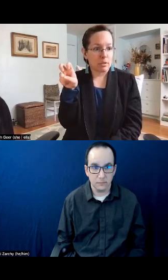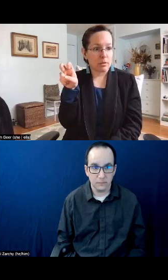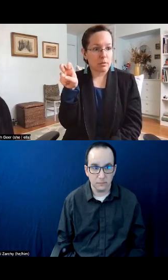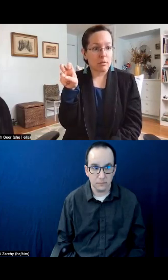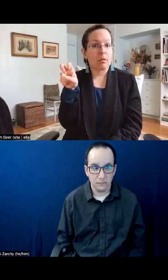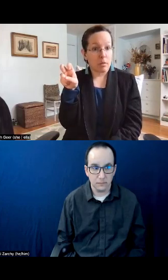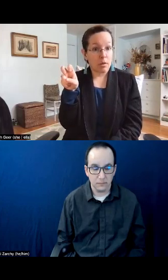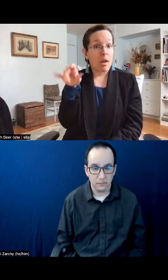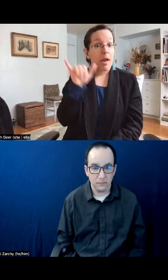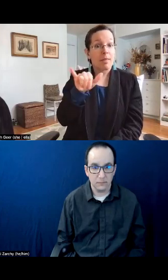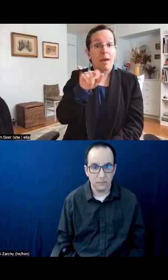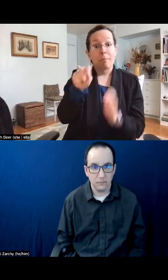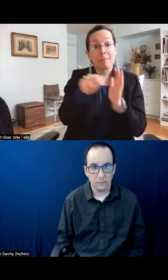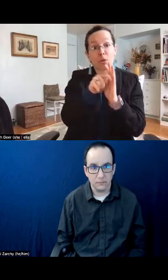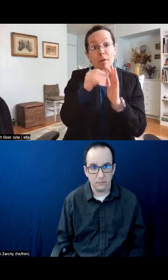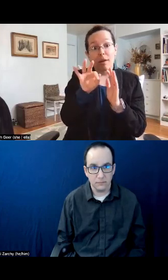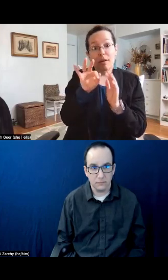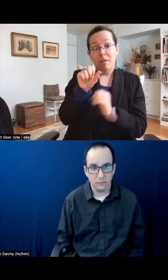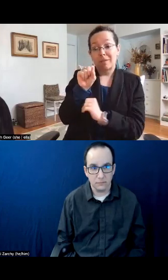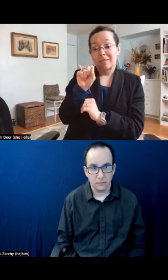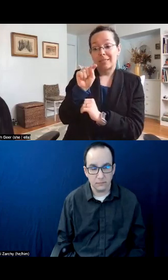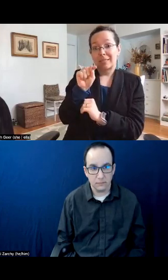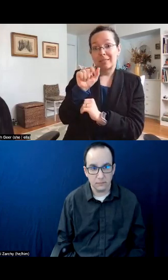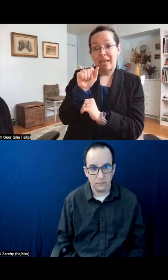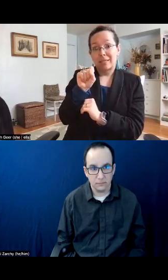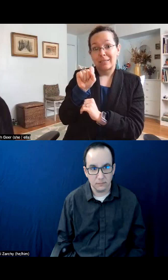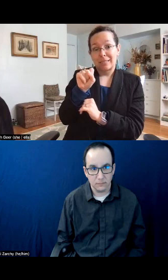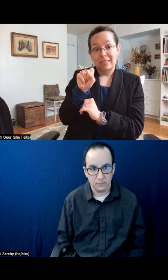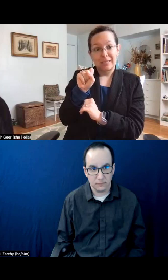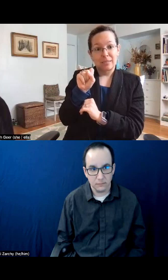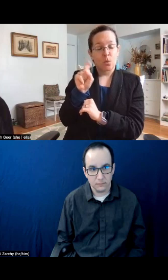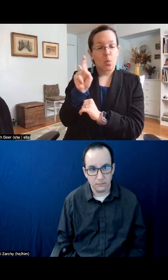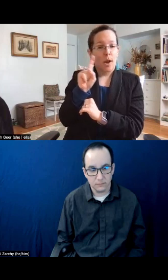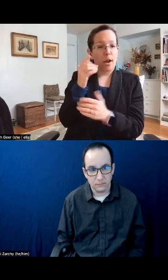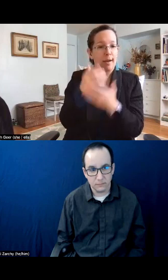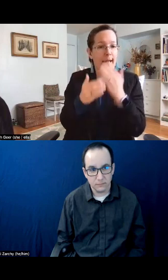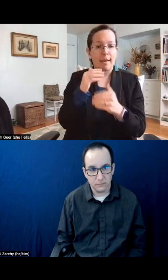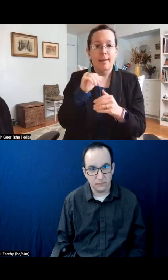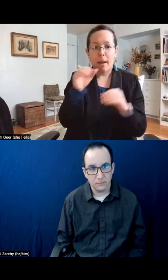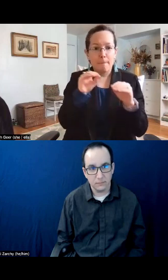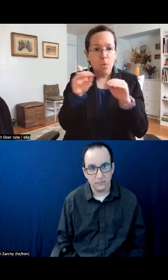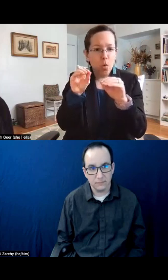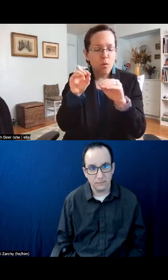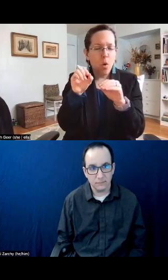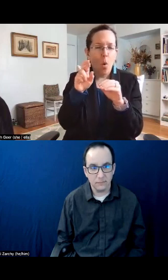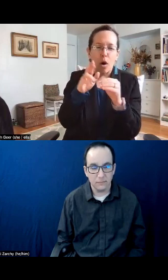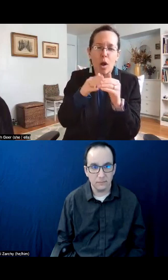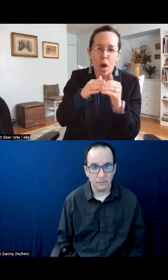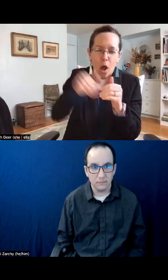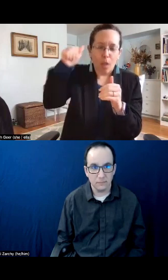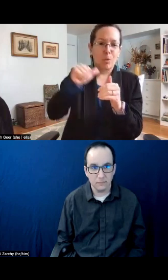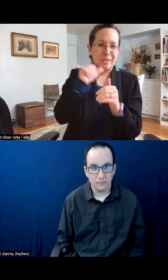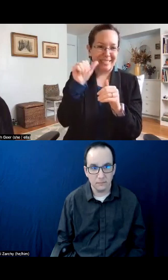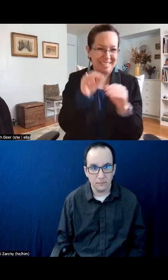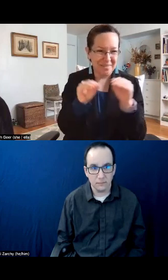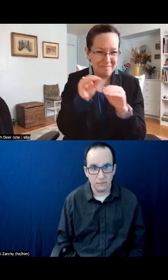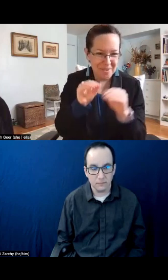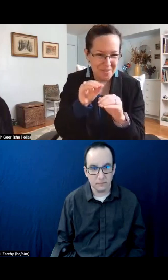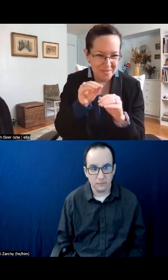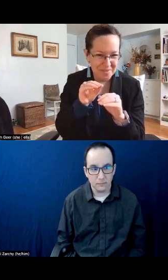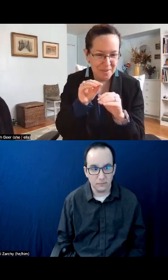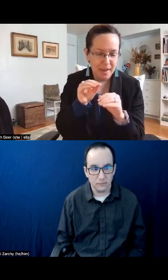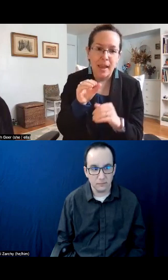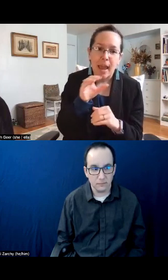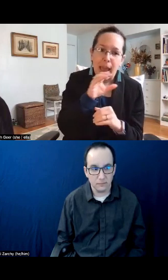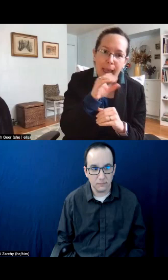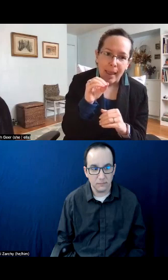known as a lack of movement, and periods of transition. Now, the period of stasis are also what we refer to as hold, where the hands are not